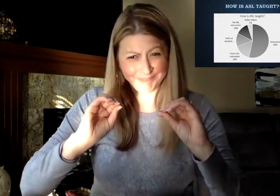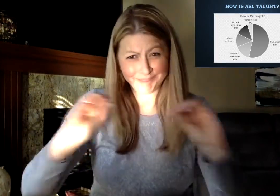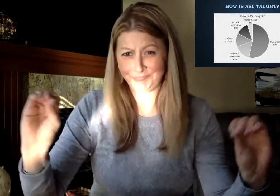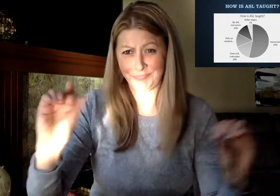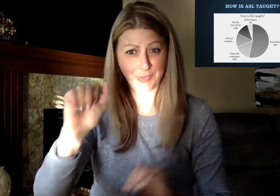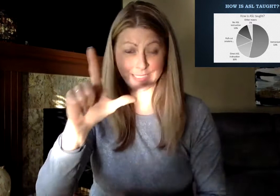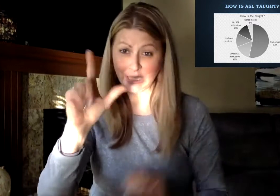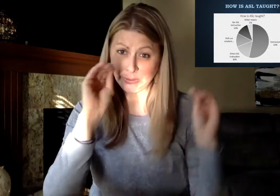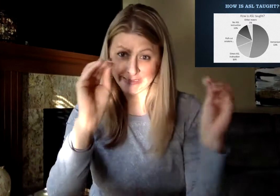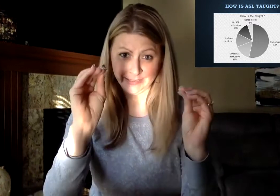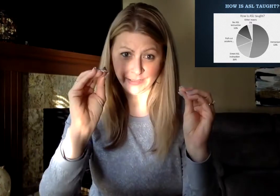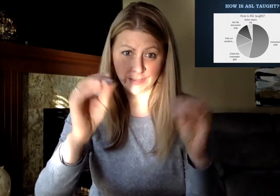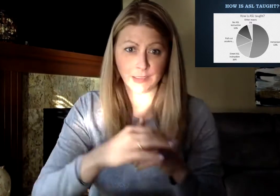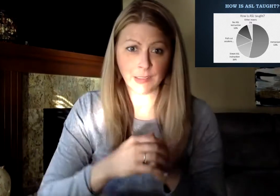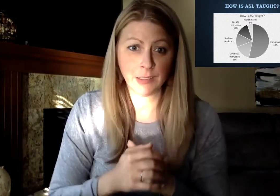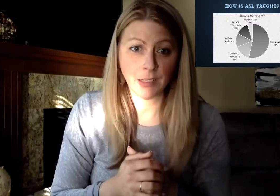13% had no ASL instruction.